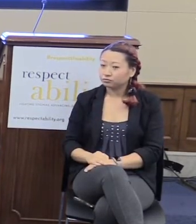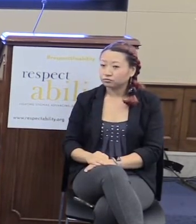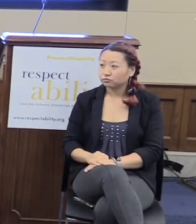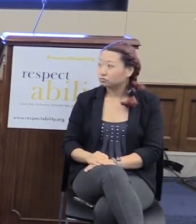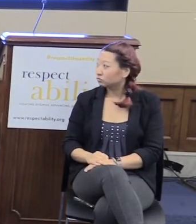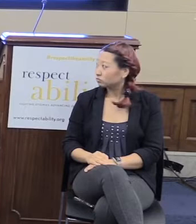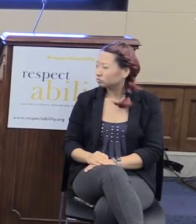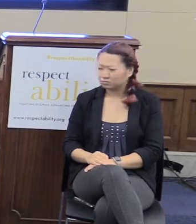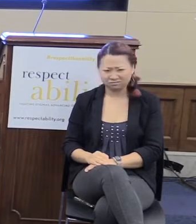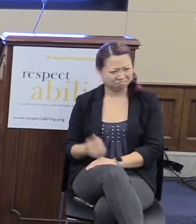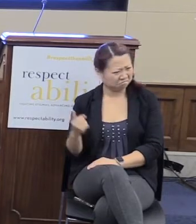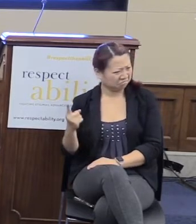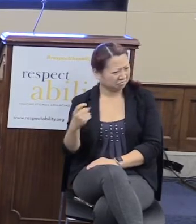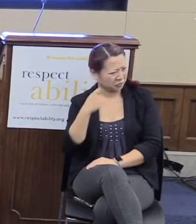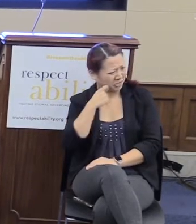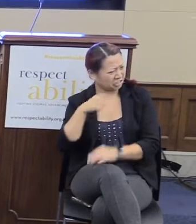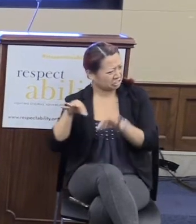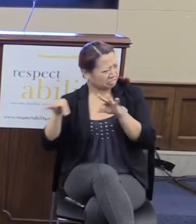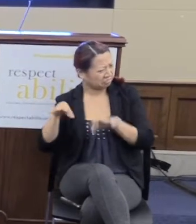Was she talking about me?